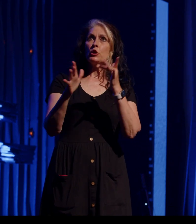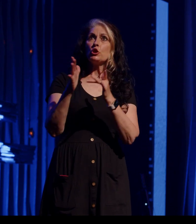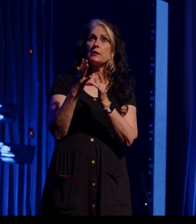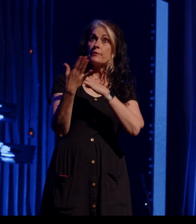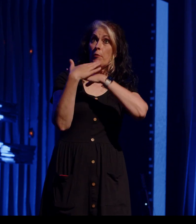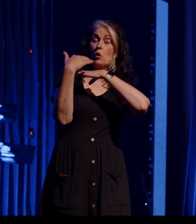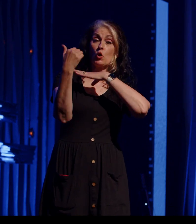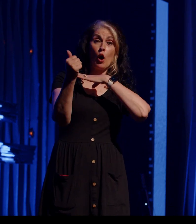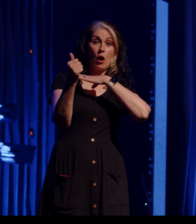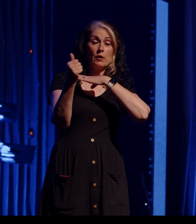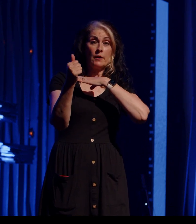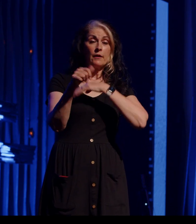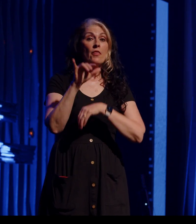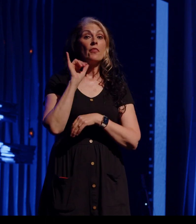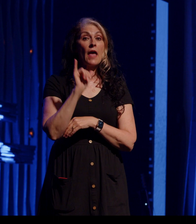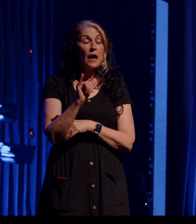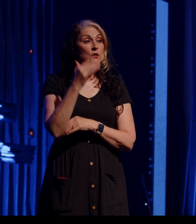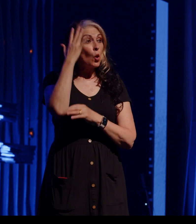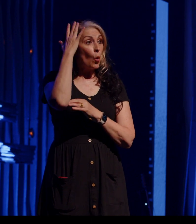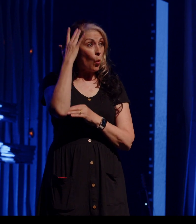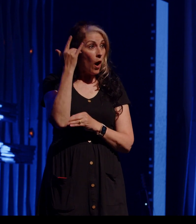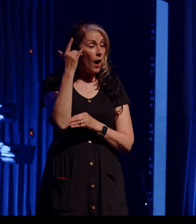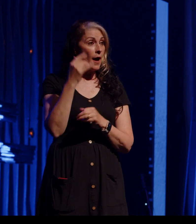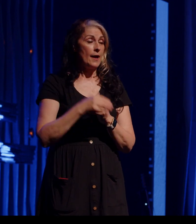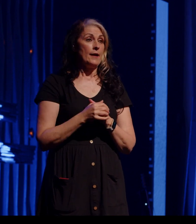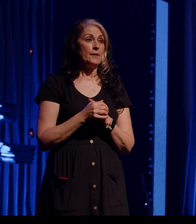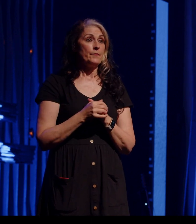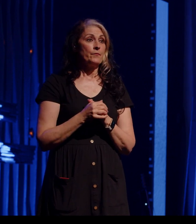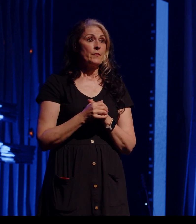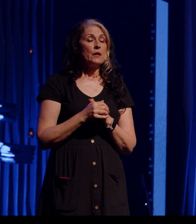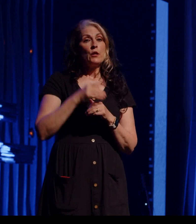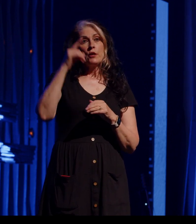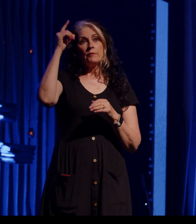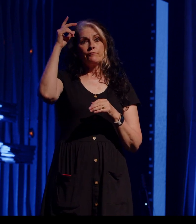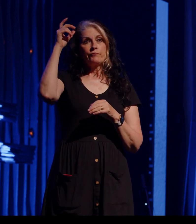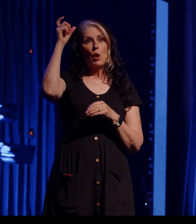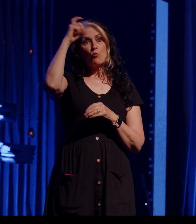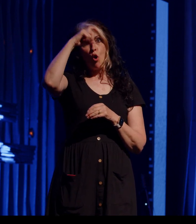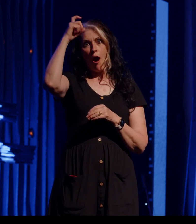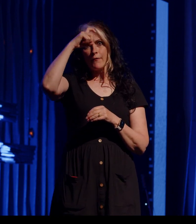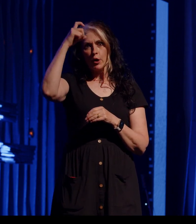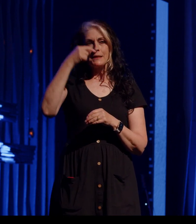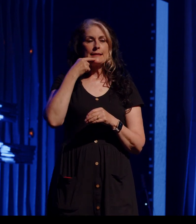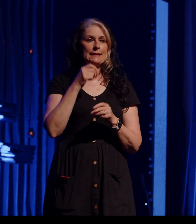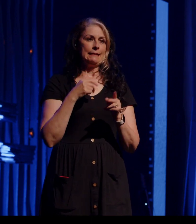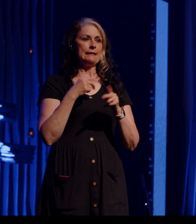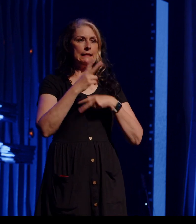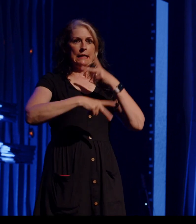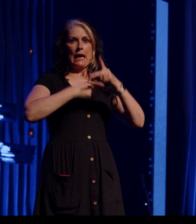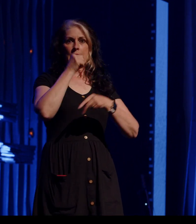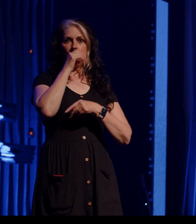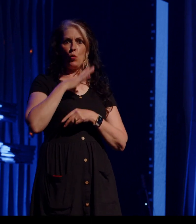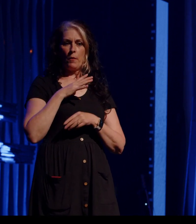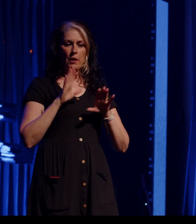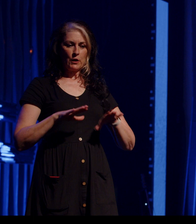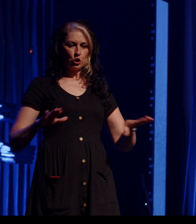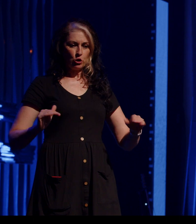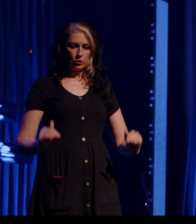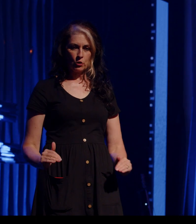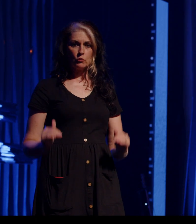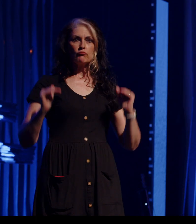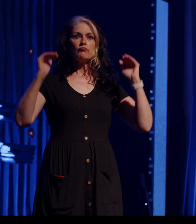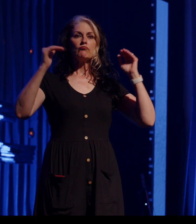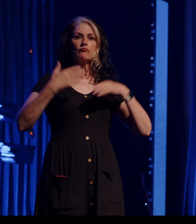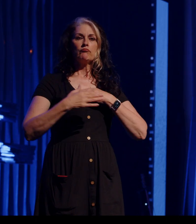God calls them to do. That's why a lot of Proverbs says this about these kind of women. Her children rise up and call